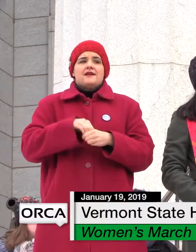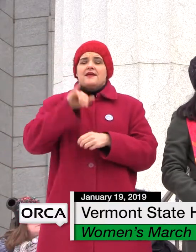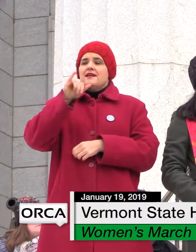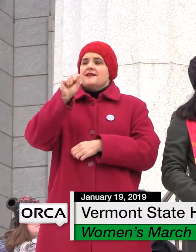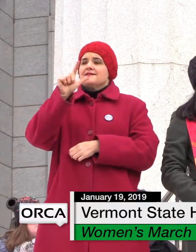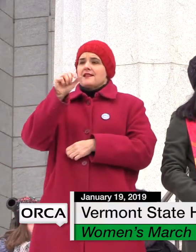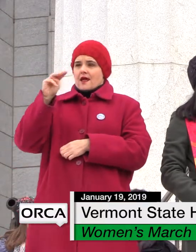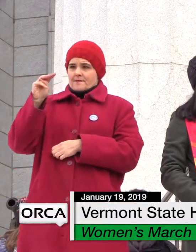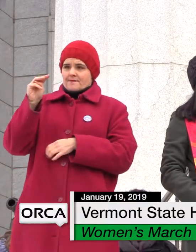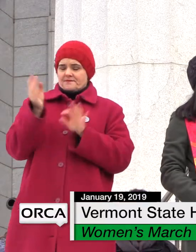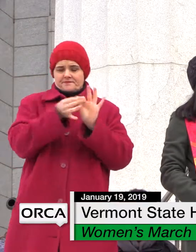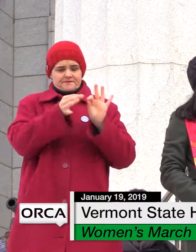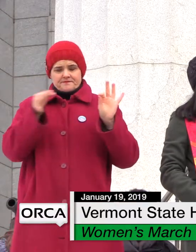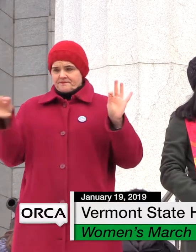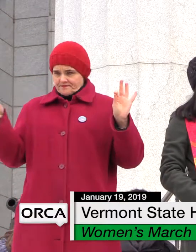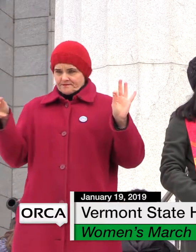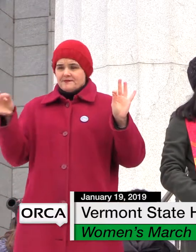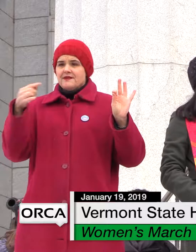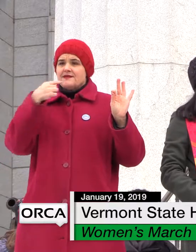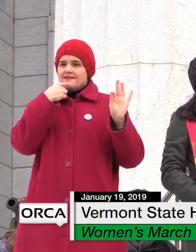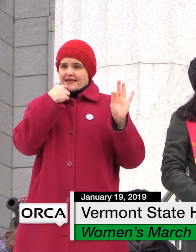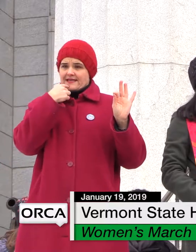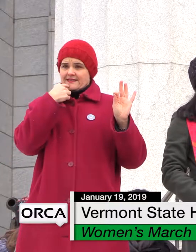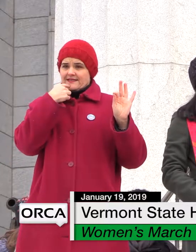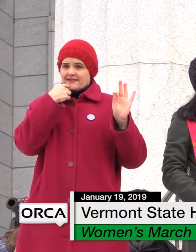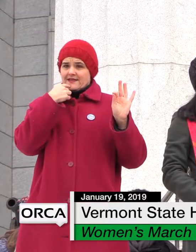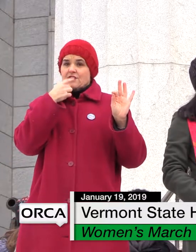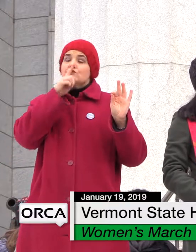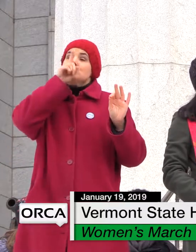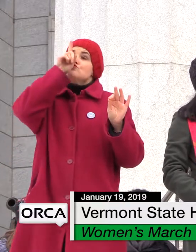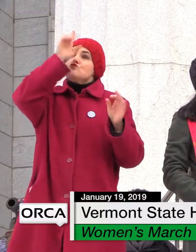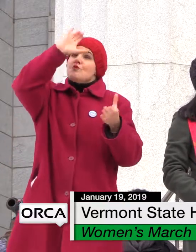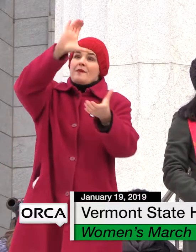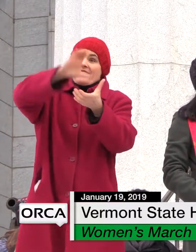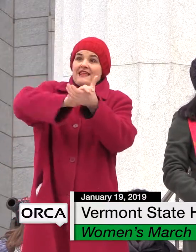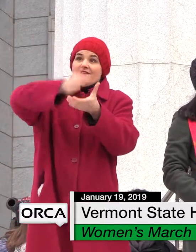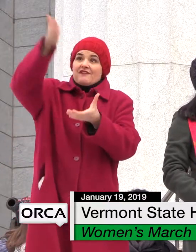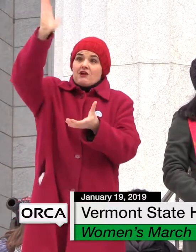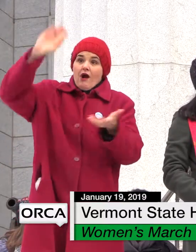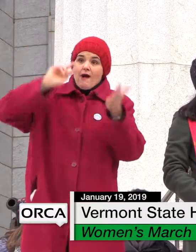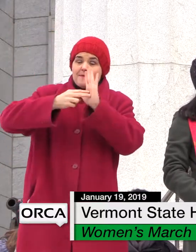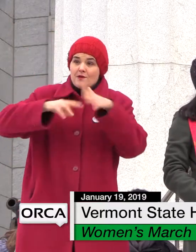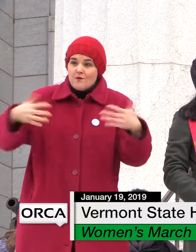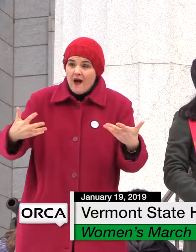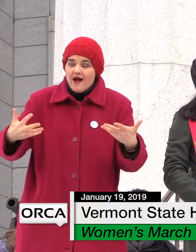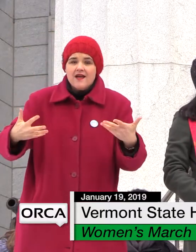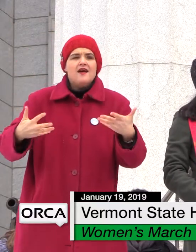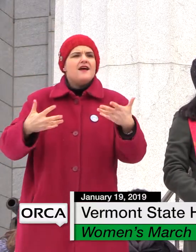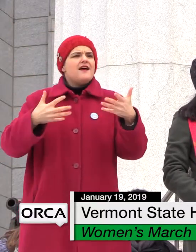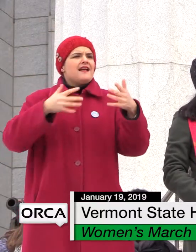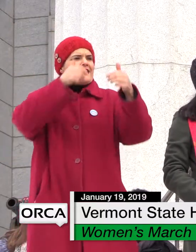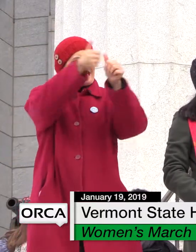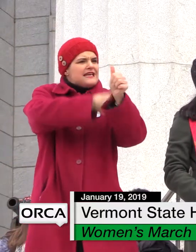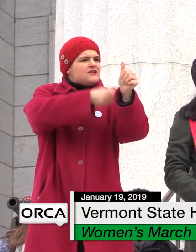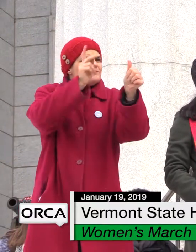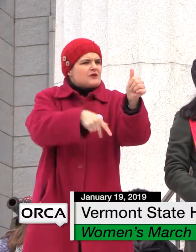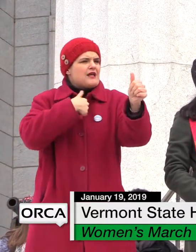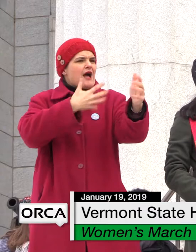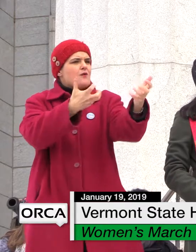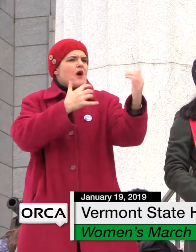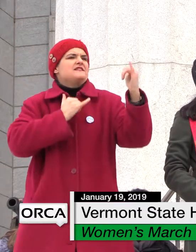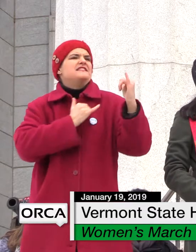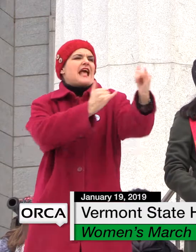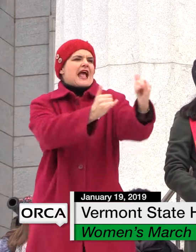of you truly believes unless they want for their fellow human what they want for themselves. Every faith and